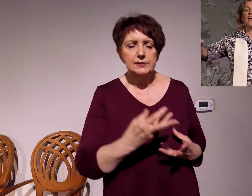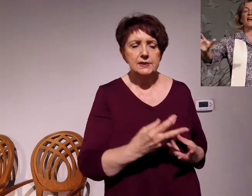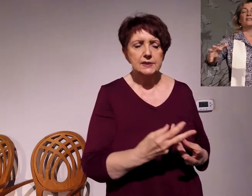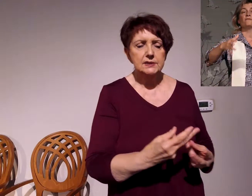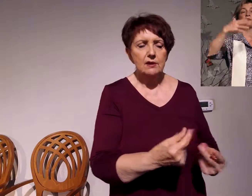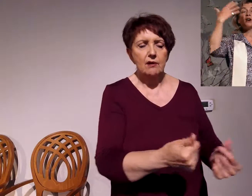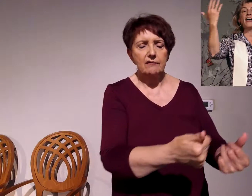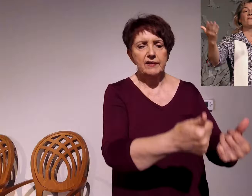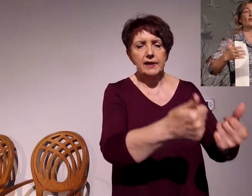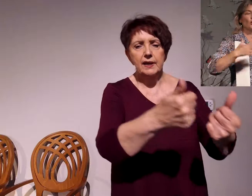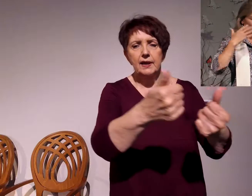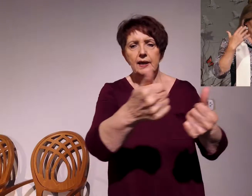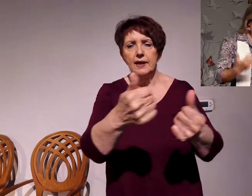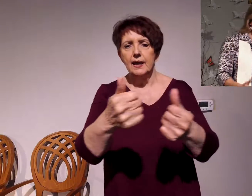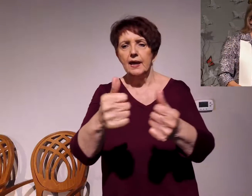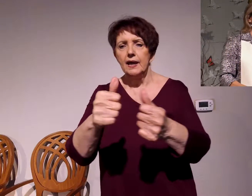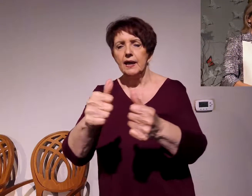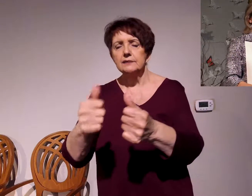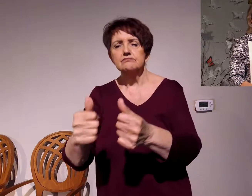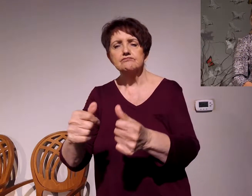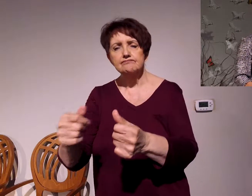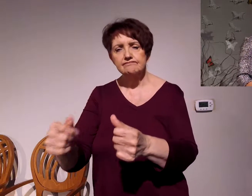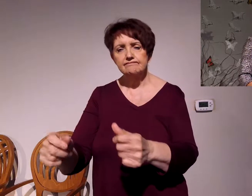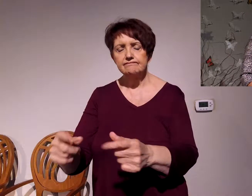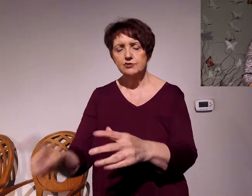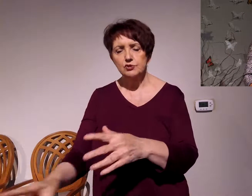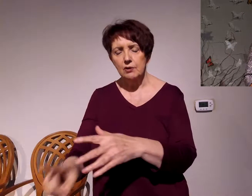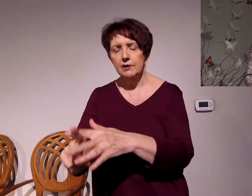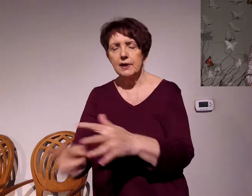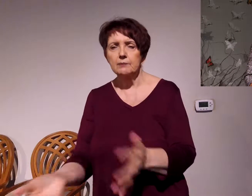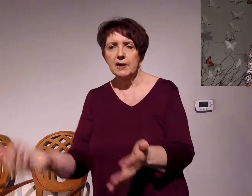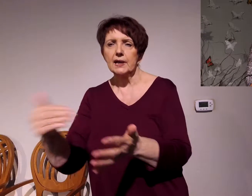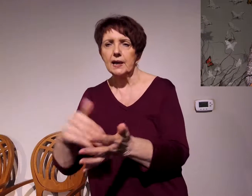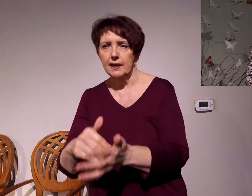dissolving and forever reforming the body.